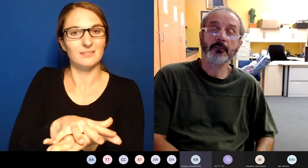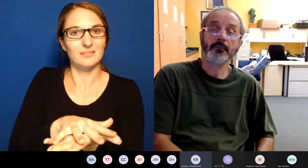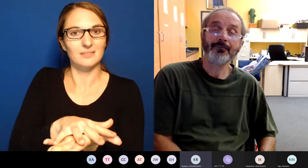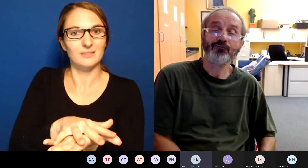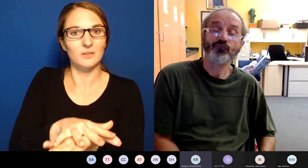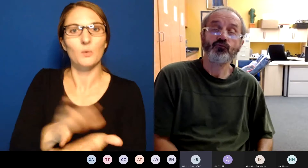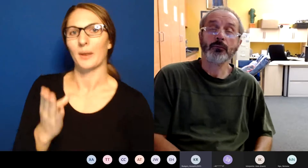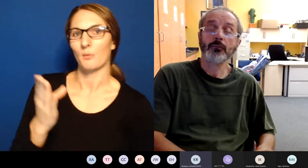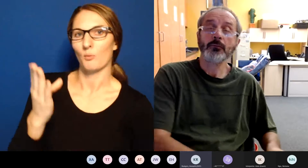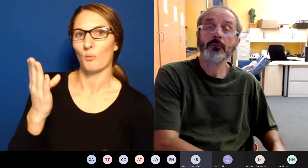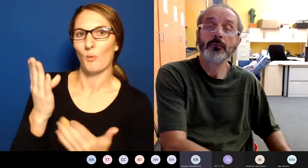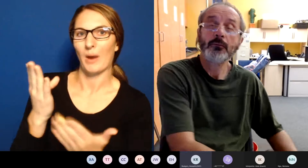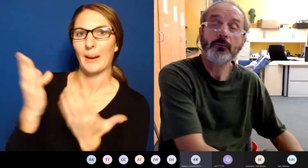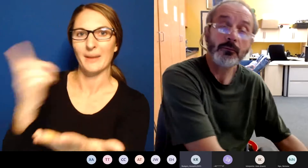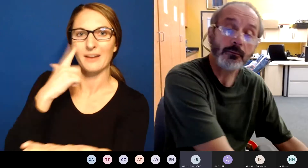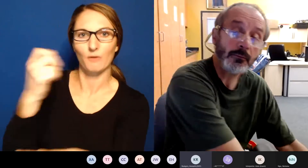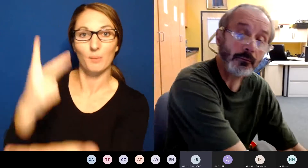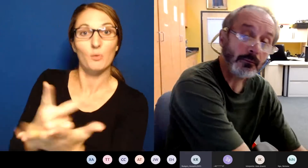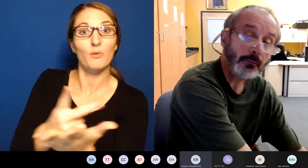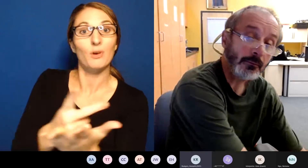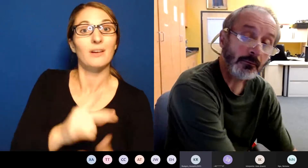recommended for approval. All those in favor say aye.